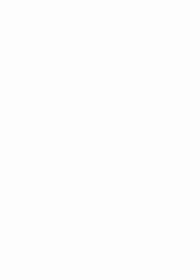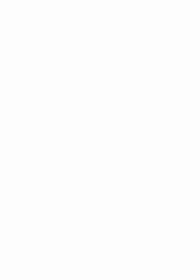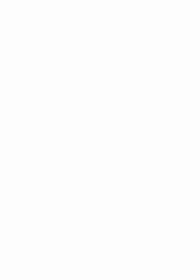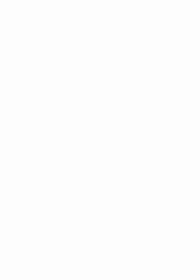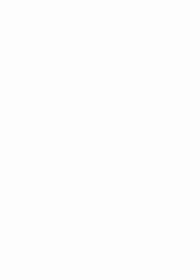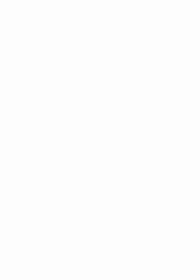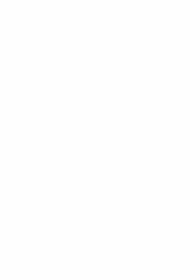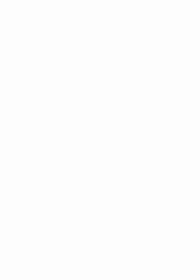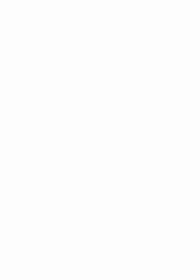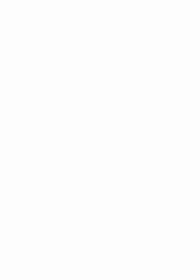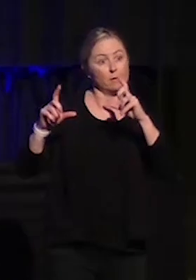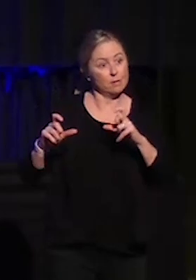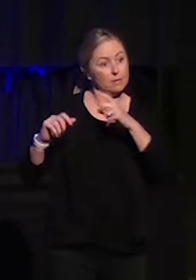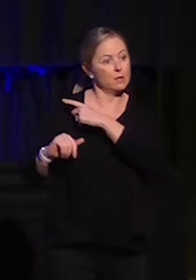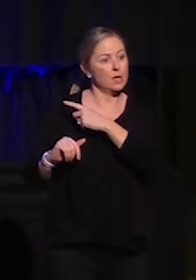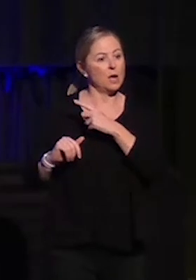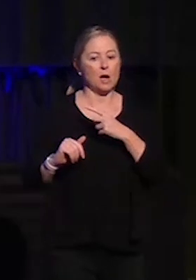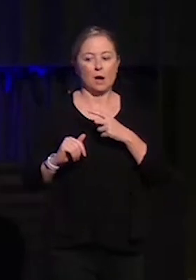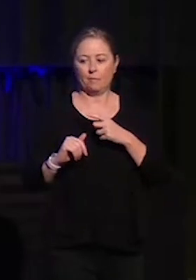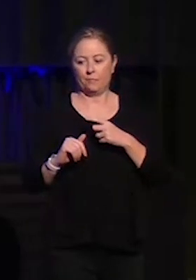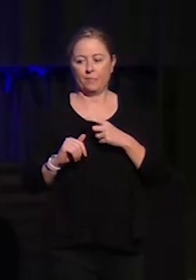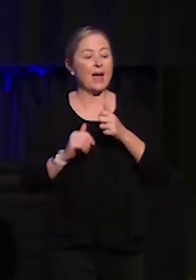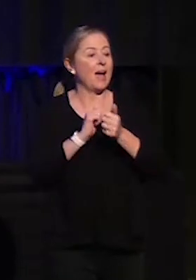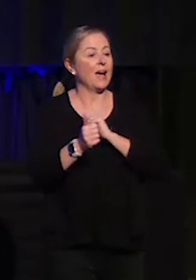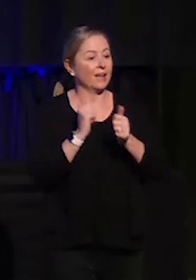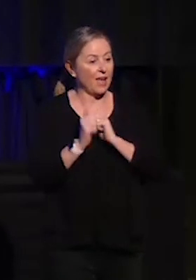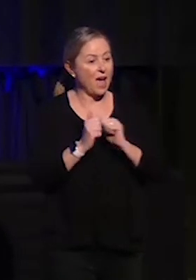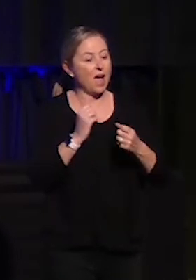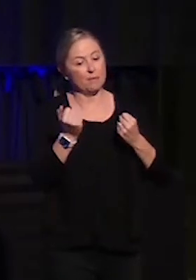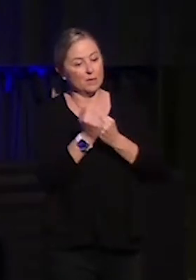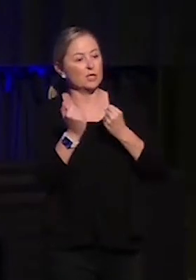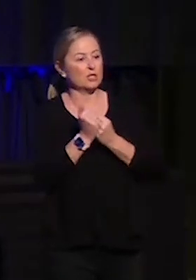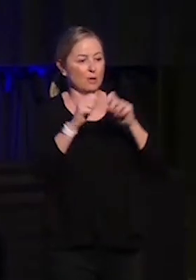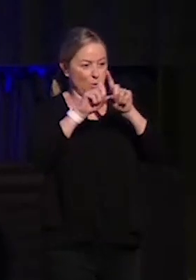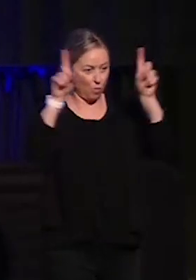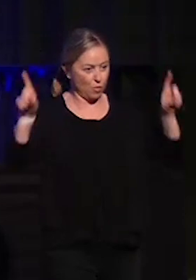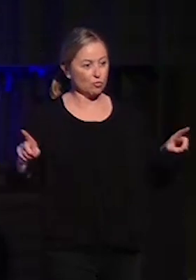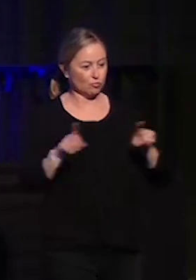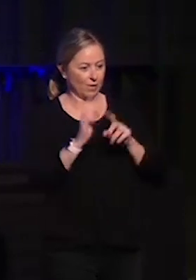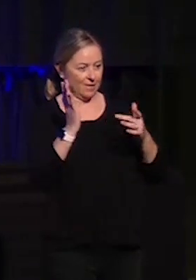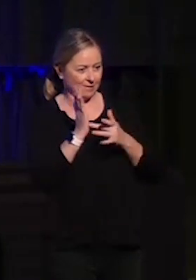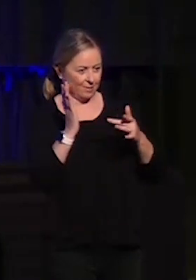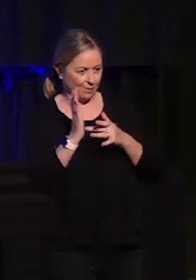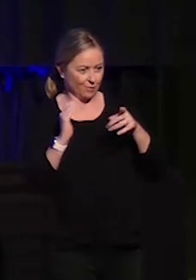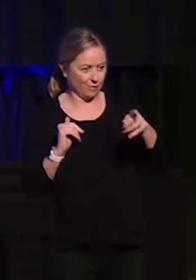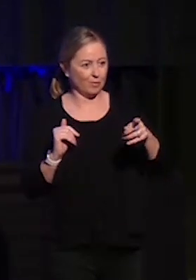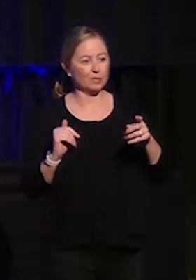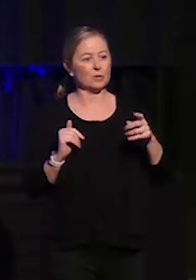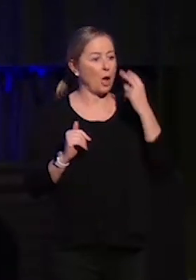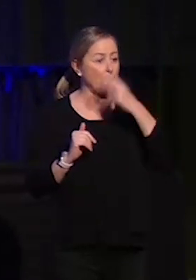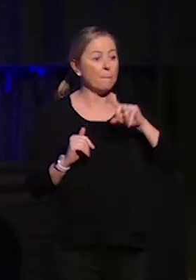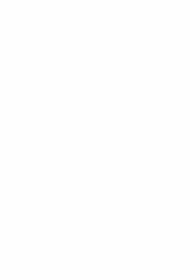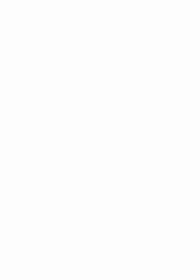game that is designed to support screen reading technology. So you would hear what a blind person would hear when interacting with this